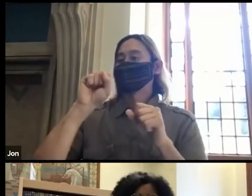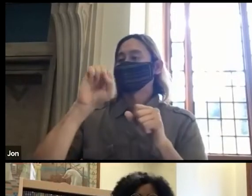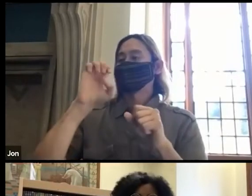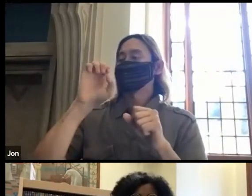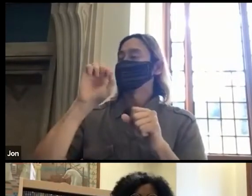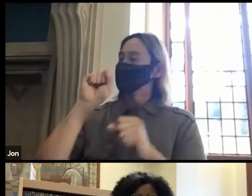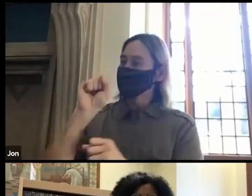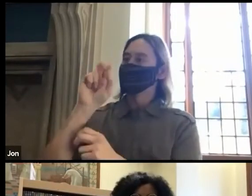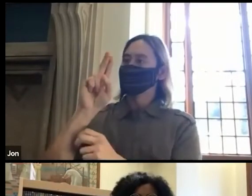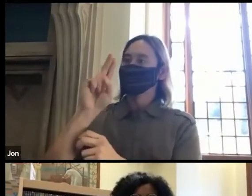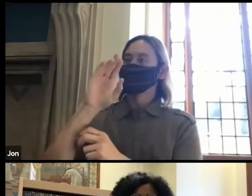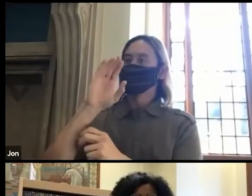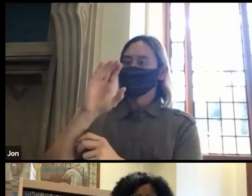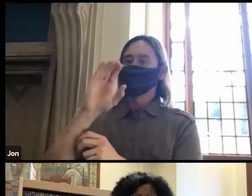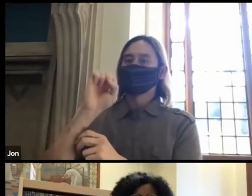what each other is saying.